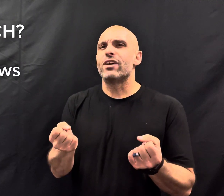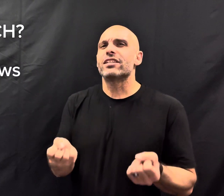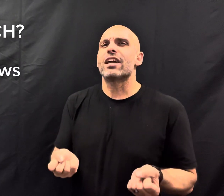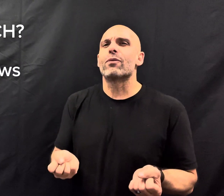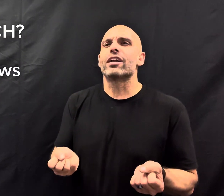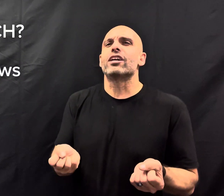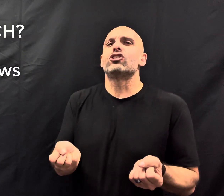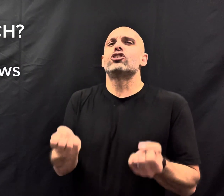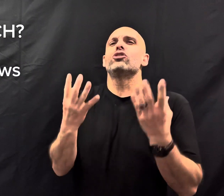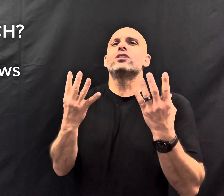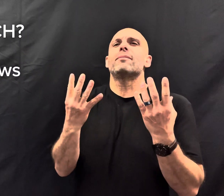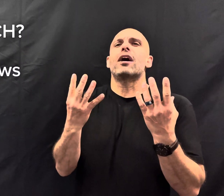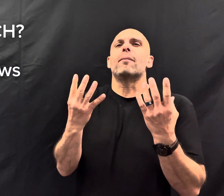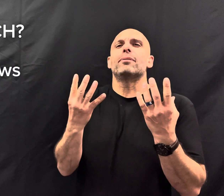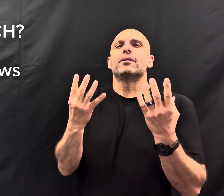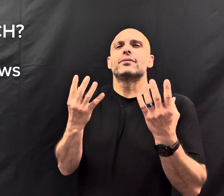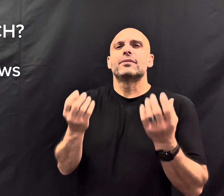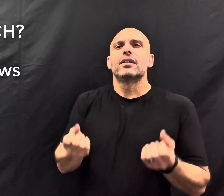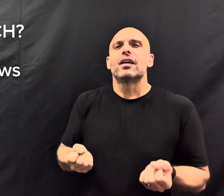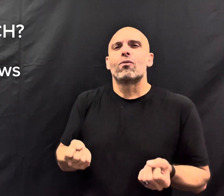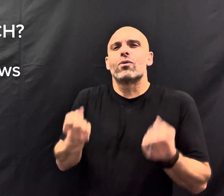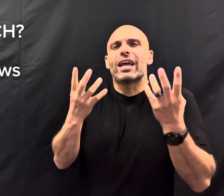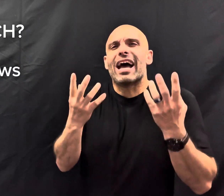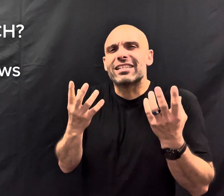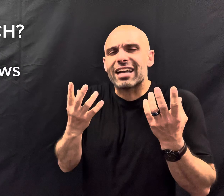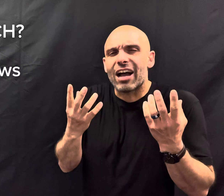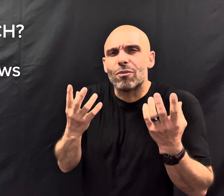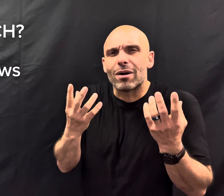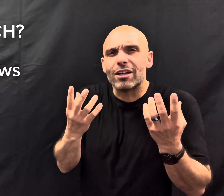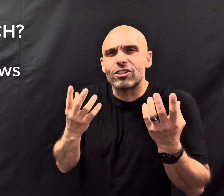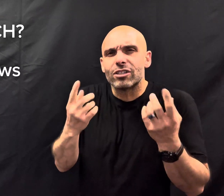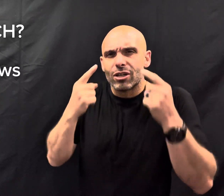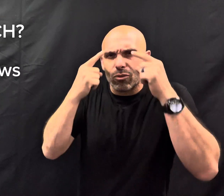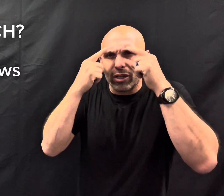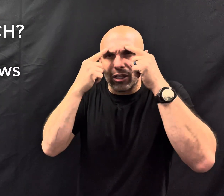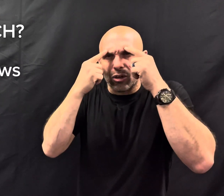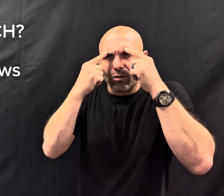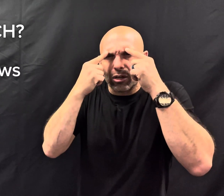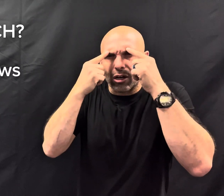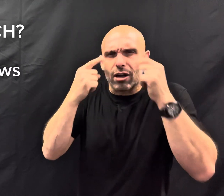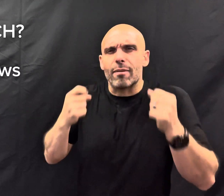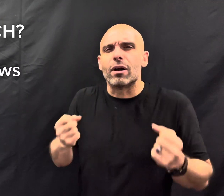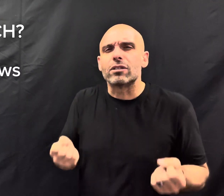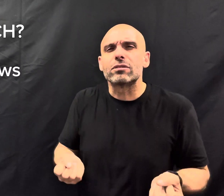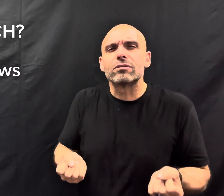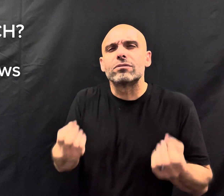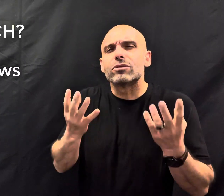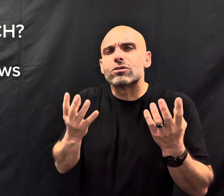and we're gonna shoot them up. When we ask how much, we lower our eyebrows.